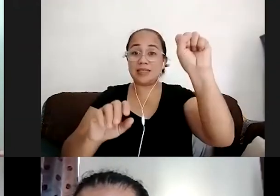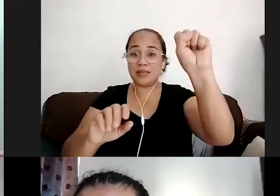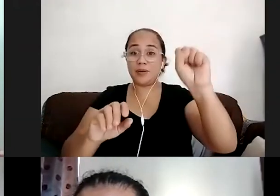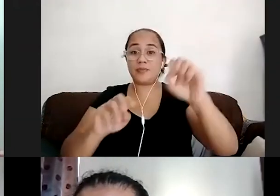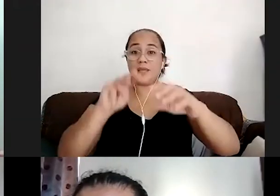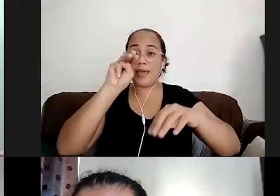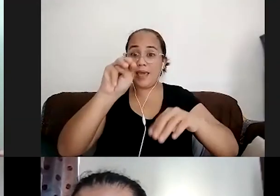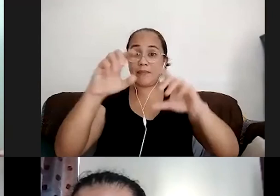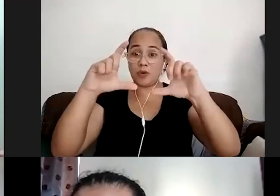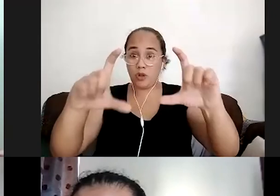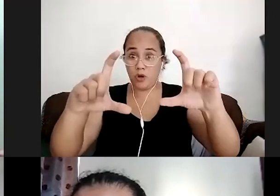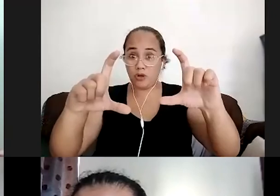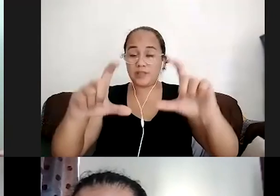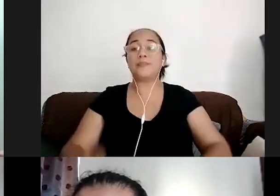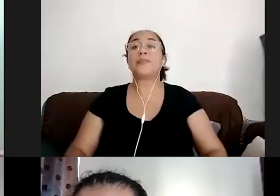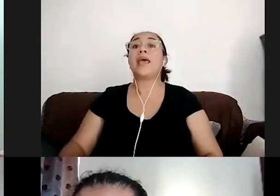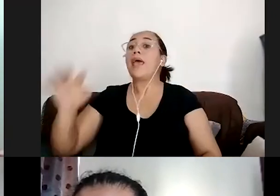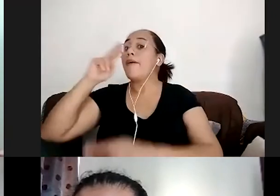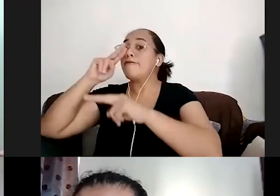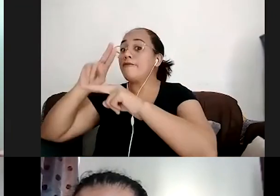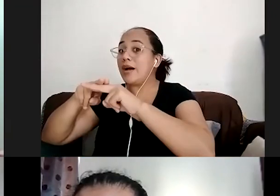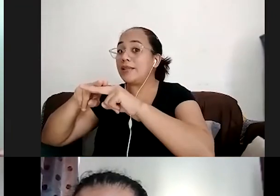the predicate of the main clause.